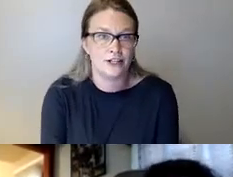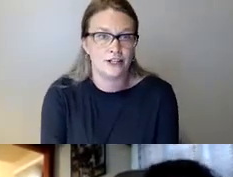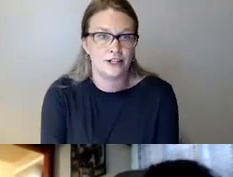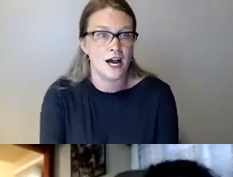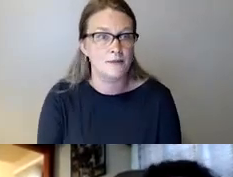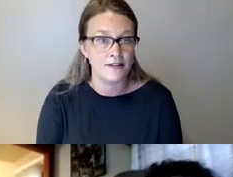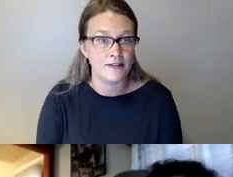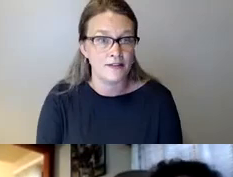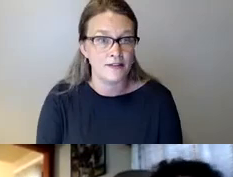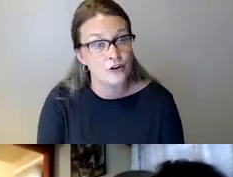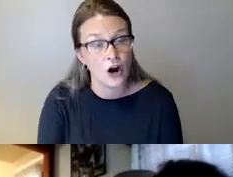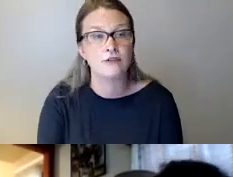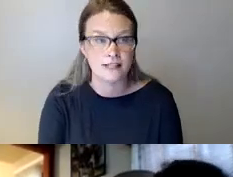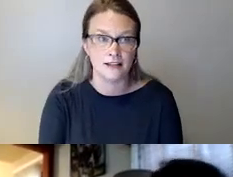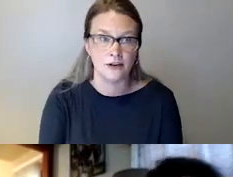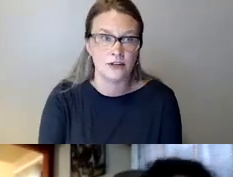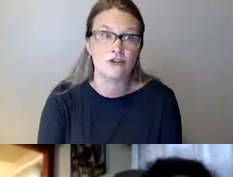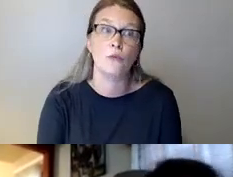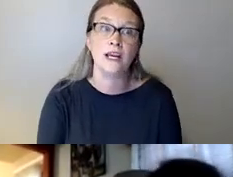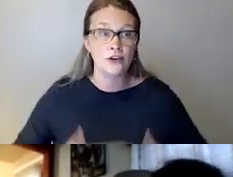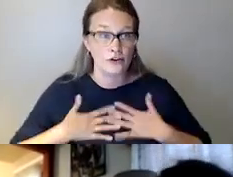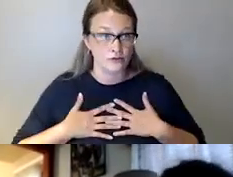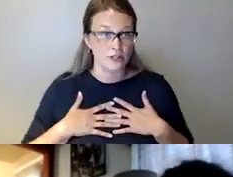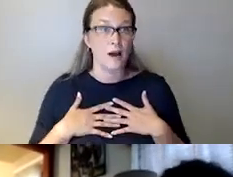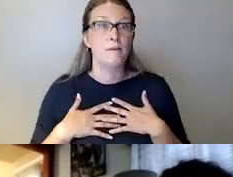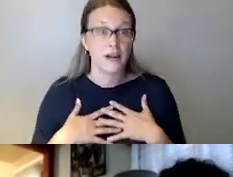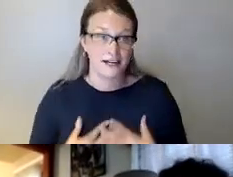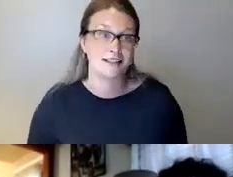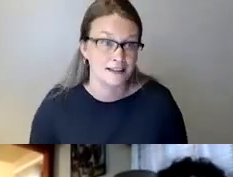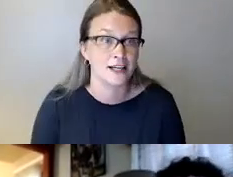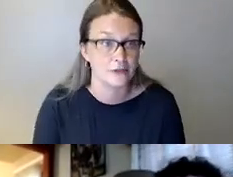languages. They have their own sign language. So we use American Sign Language.